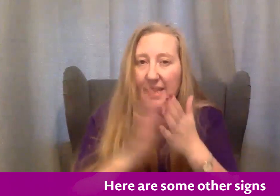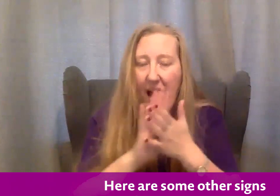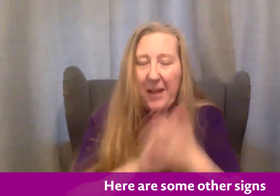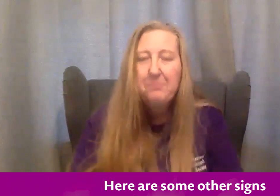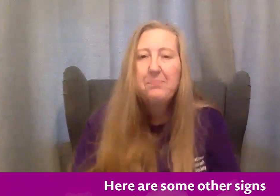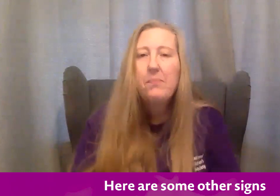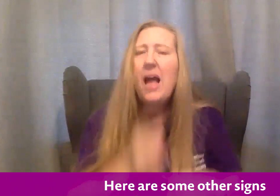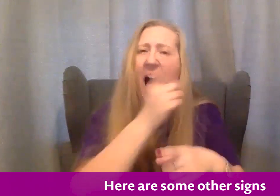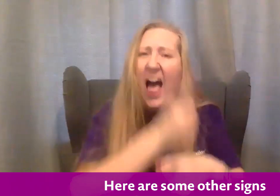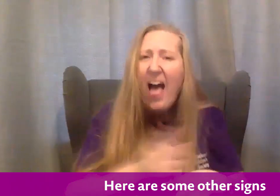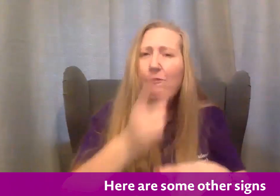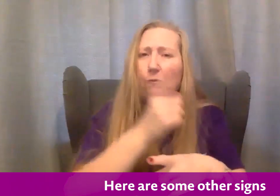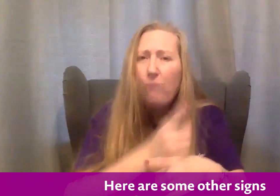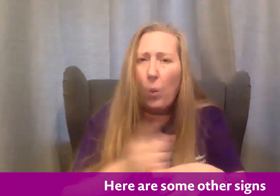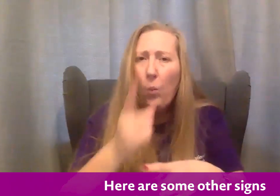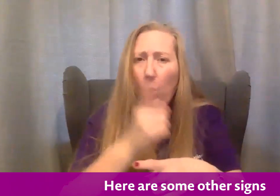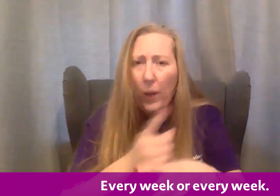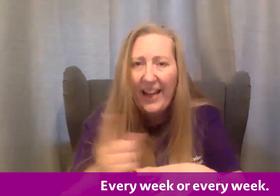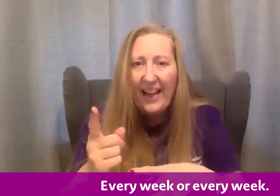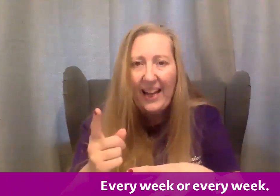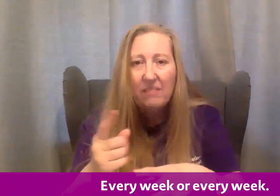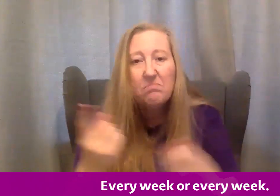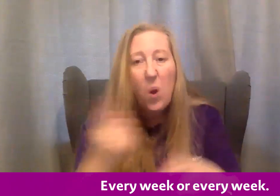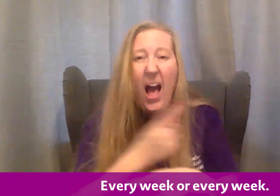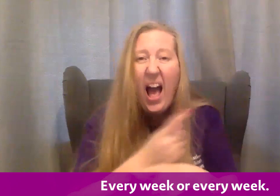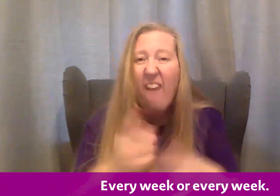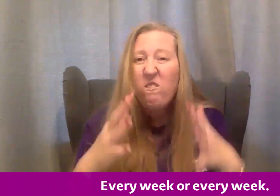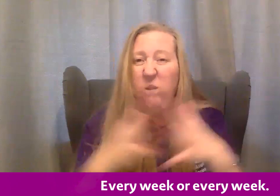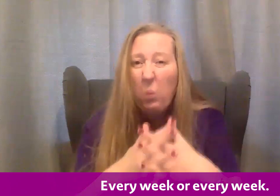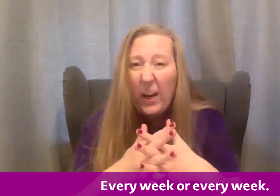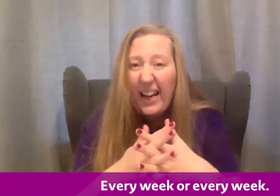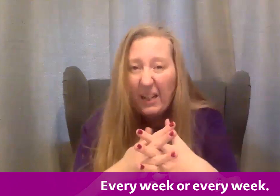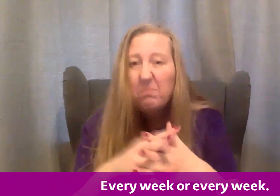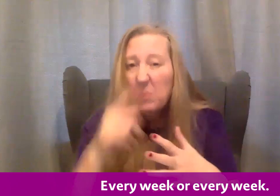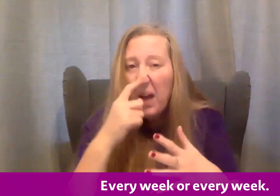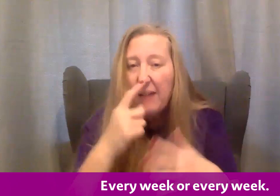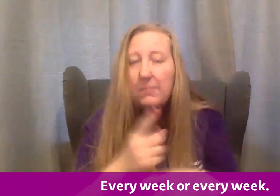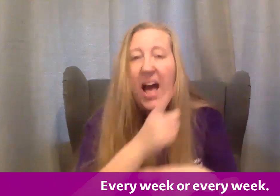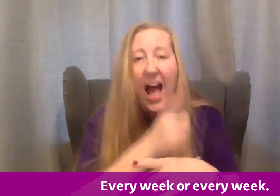Here are some other signs that you may use. Every week. Every every week.